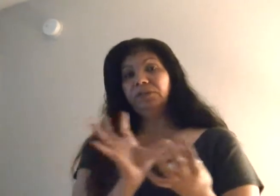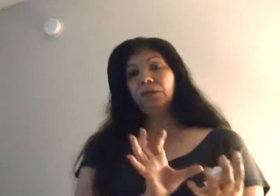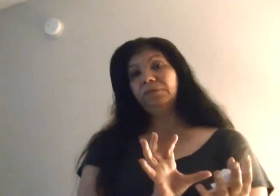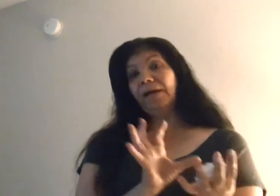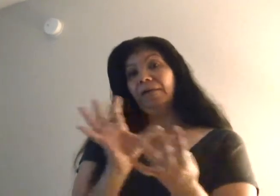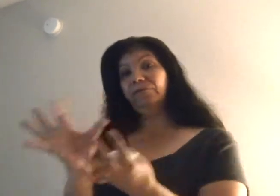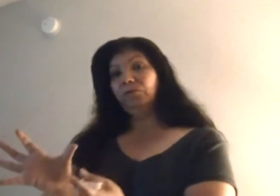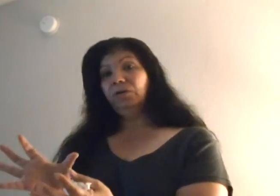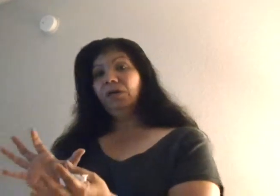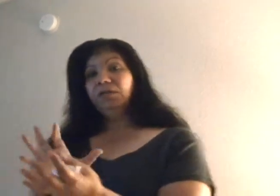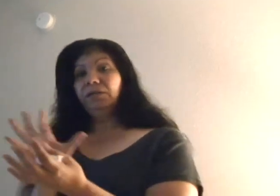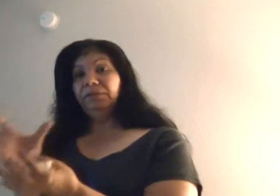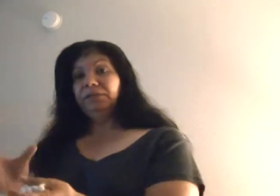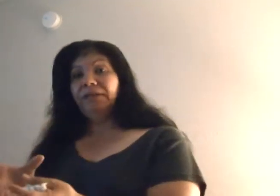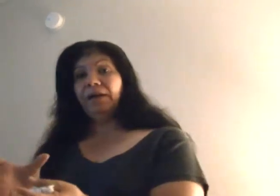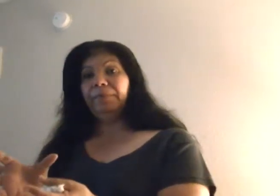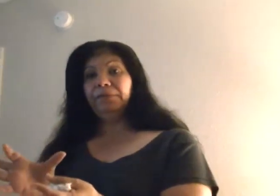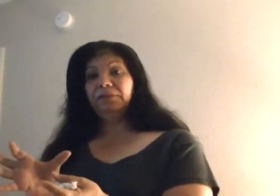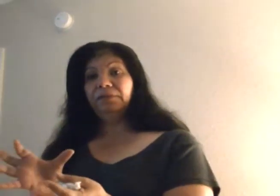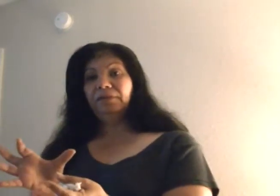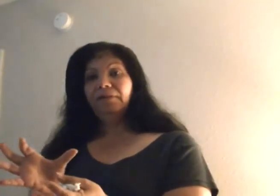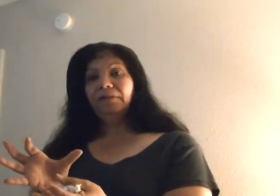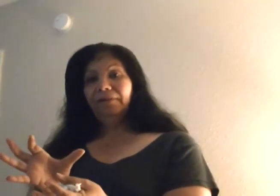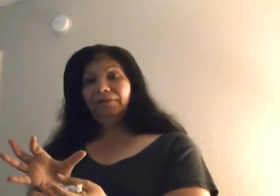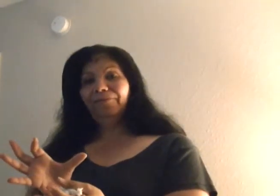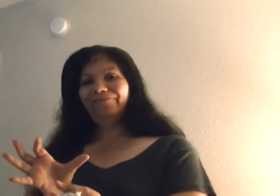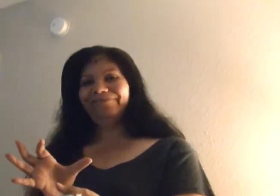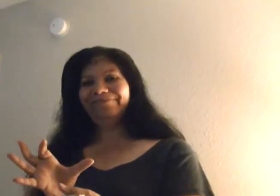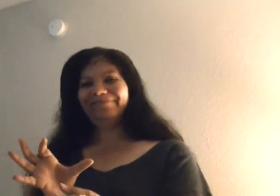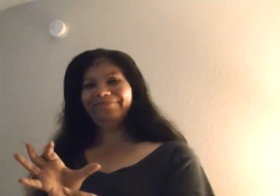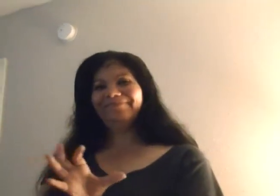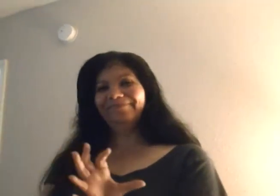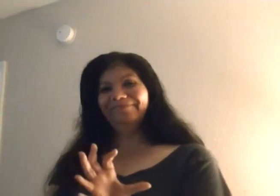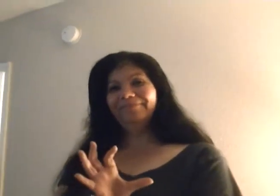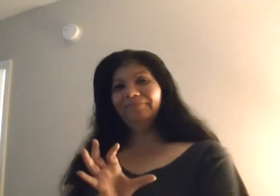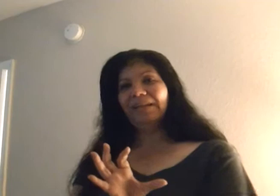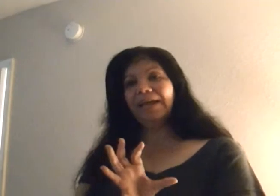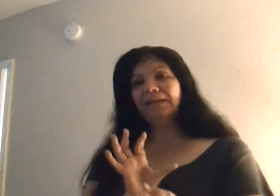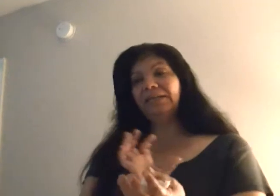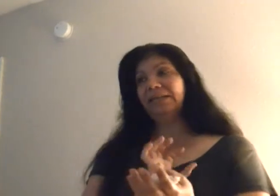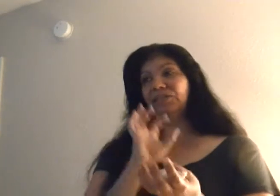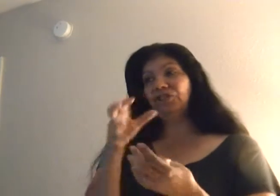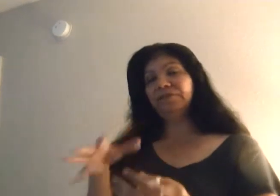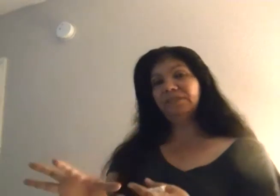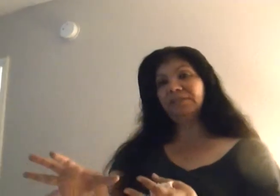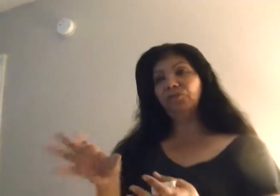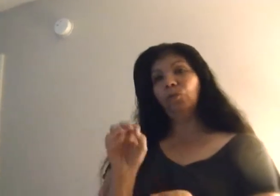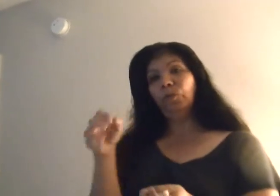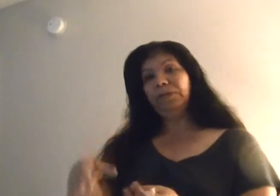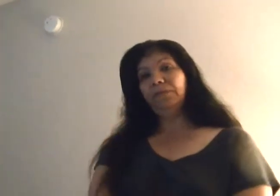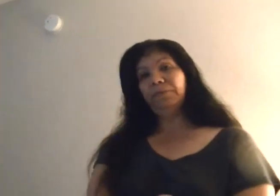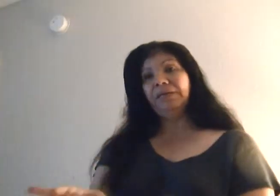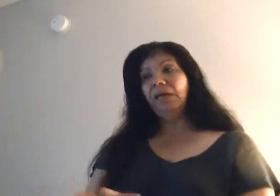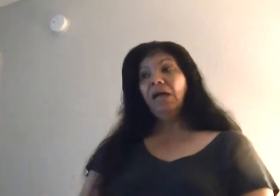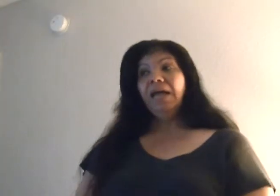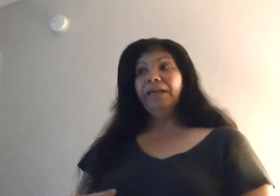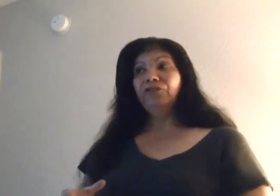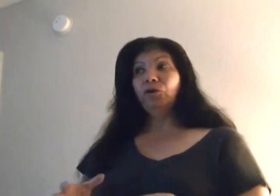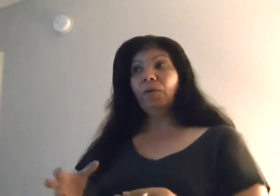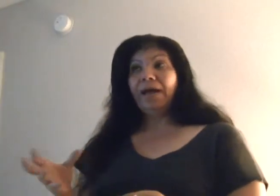comes after something has happened. The shift comes after the attack. Mm-hmm. And it shifts us into where we need to be. And so,